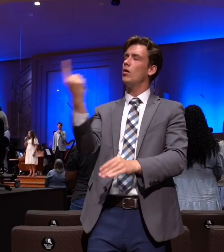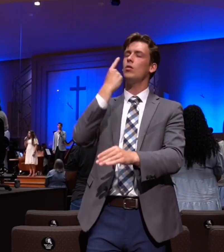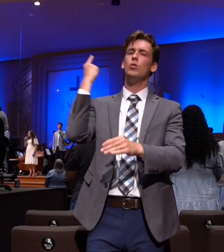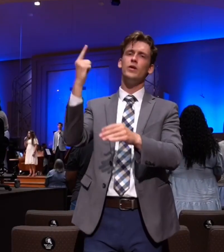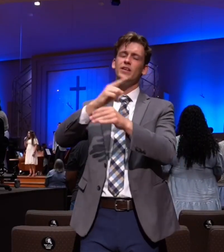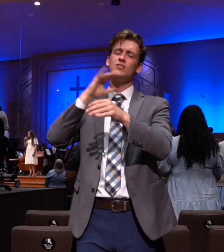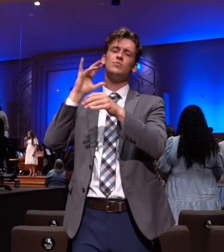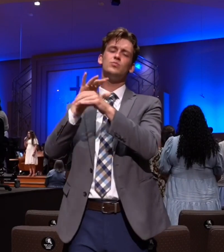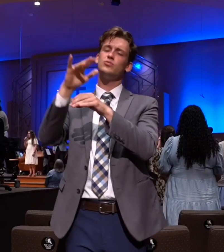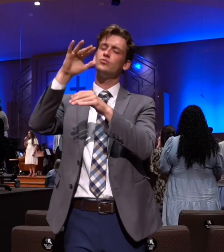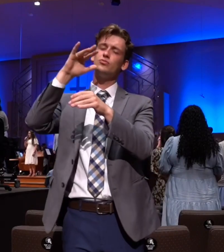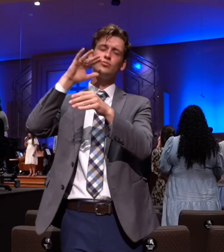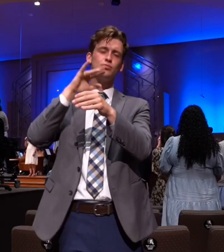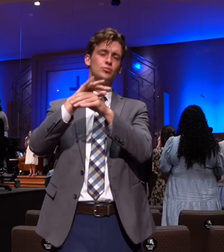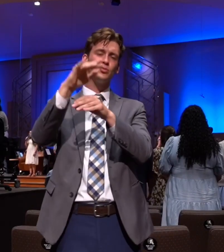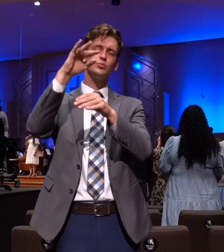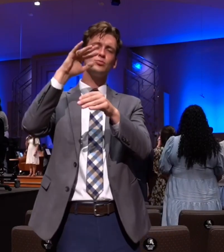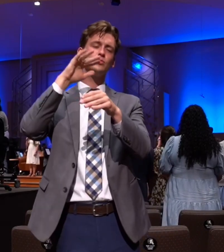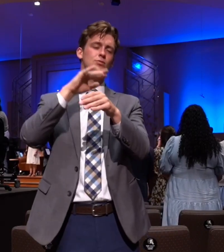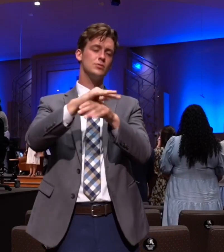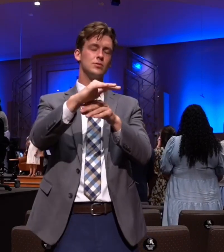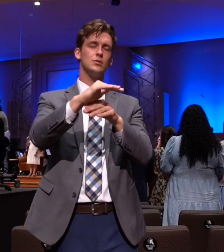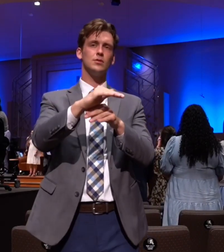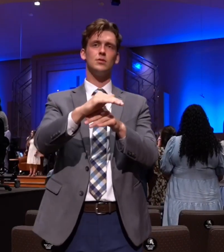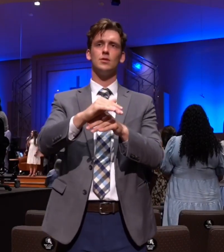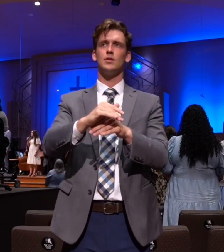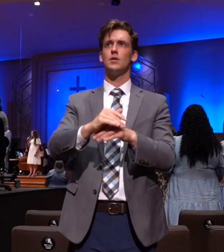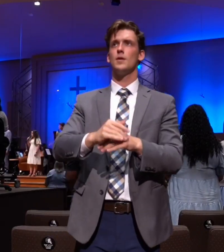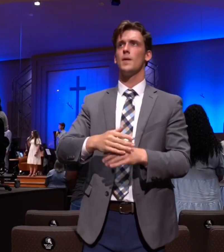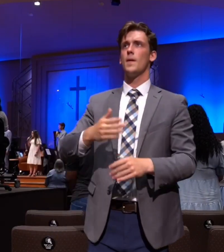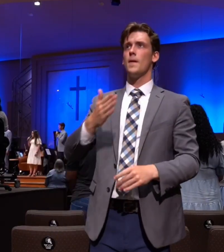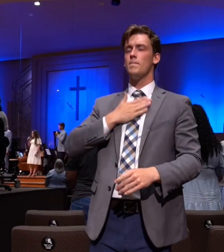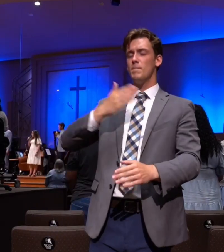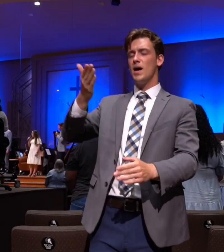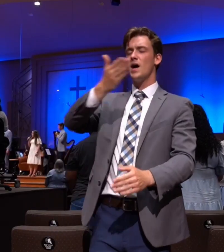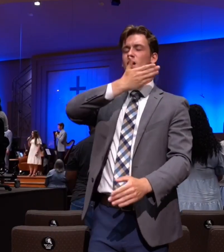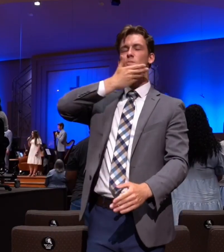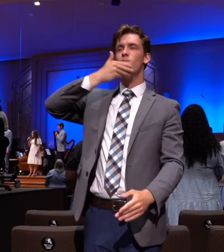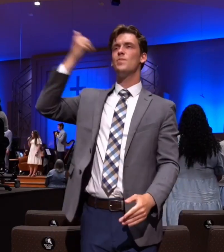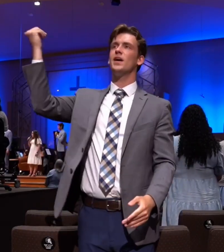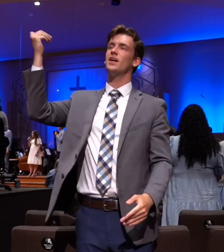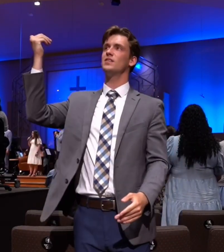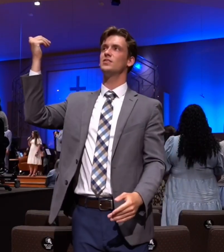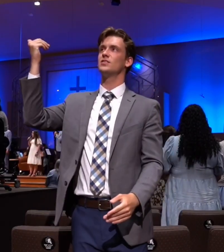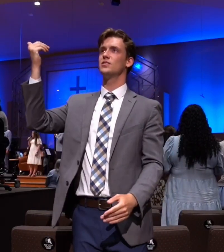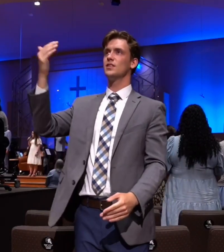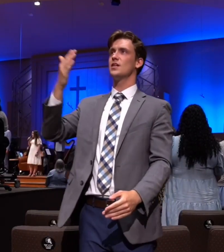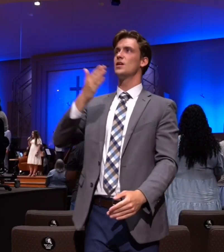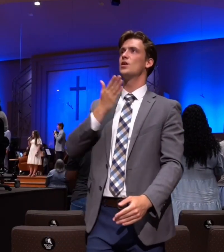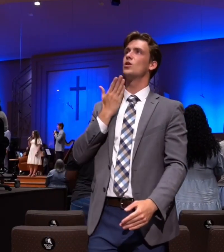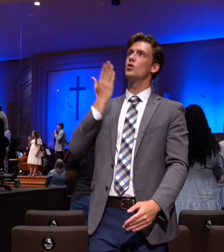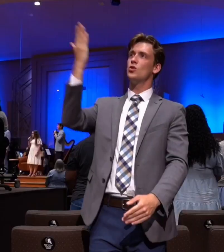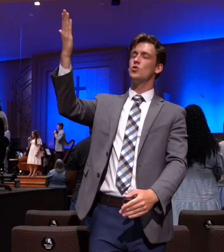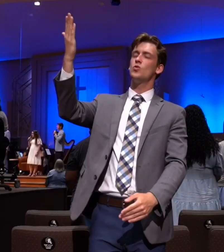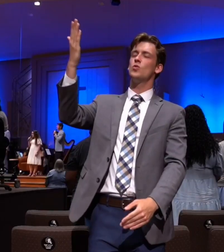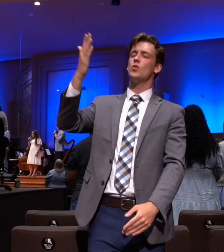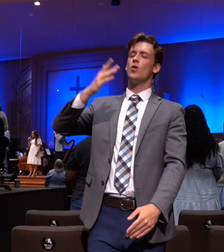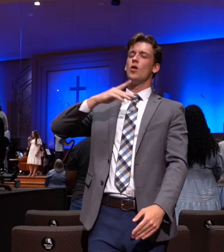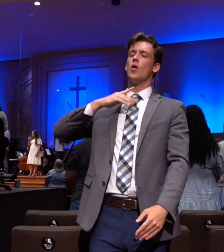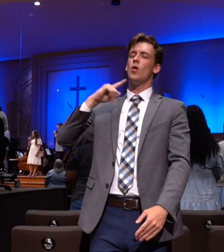perfect wisdom, my highest good and my